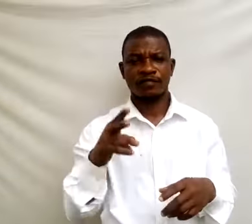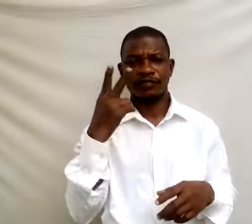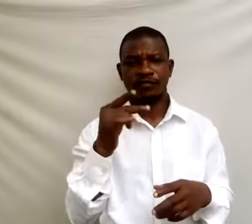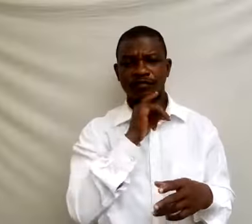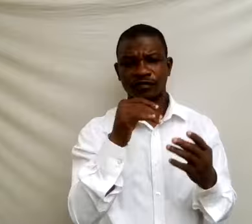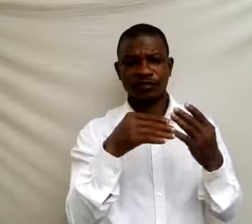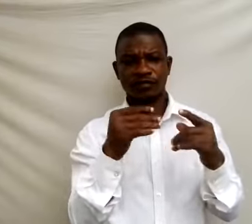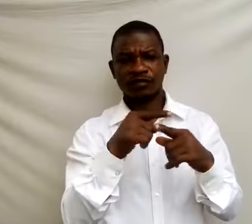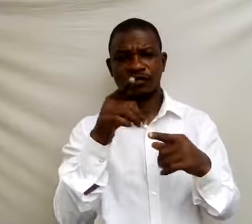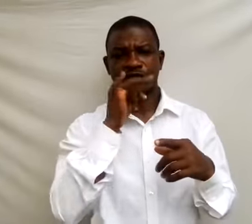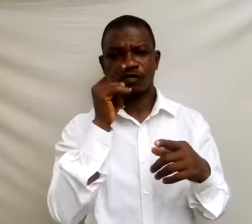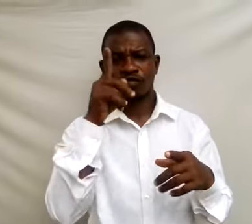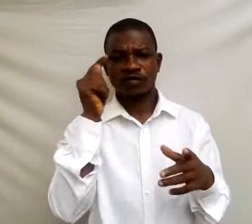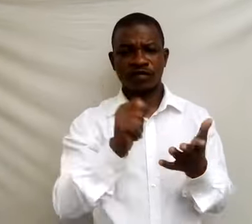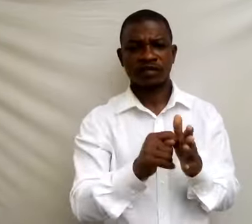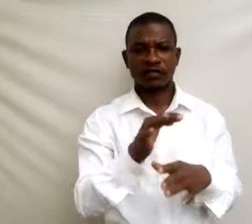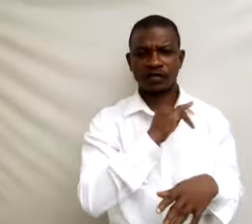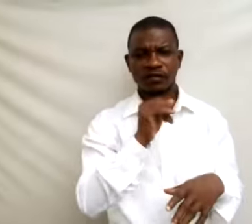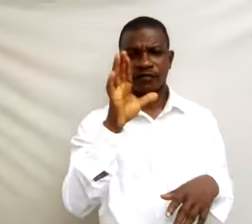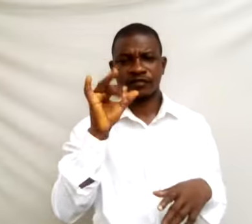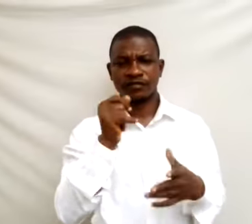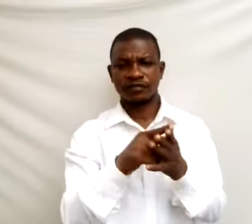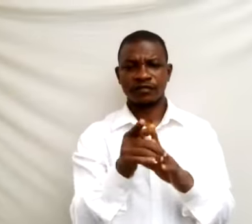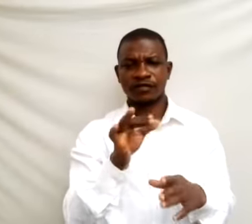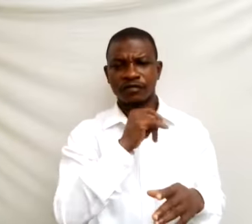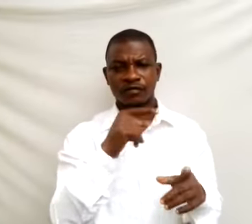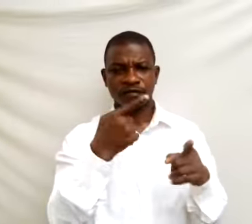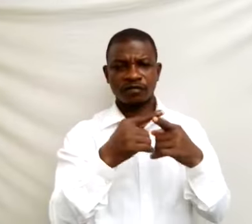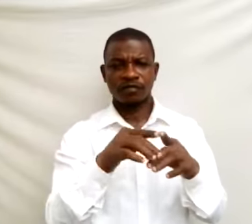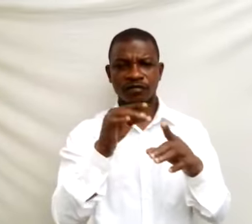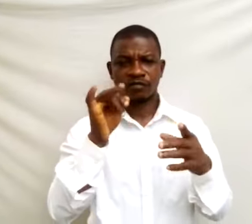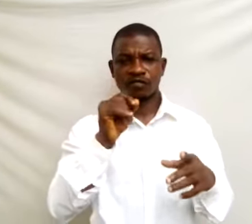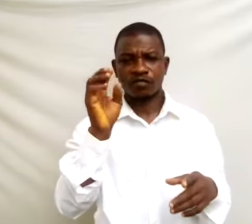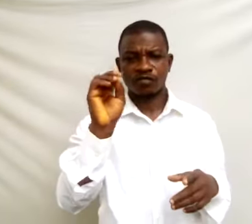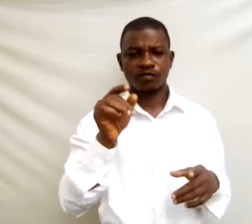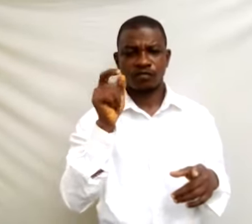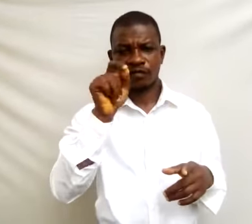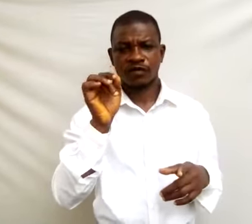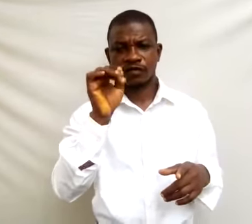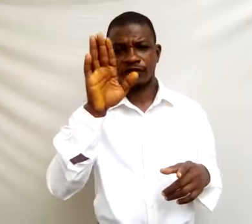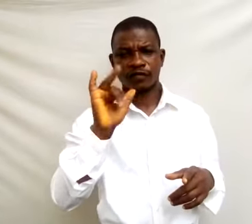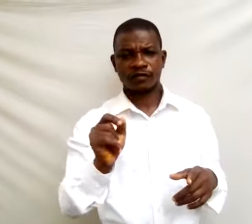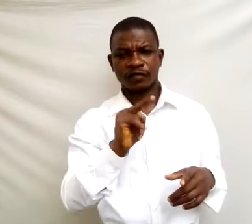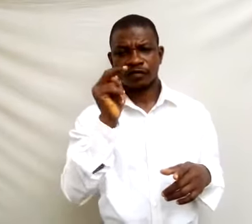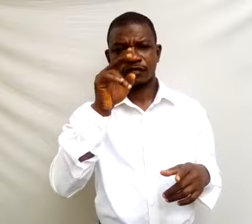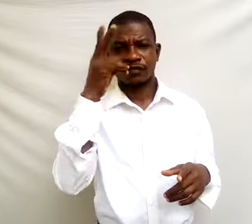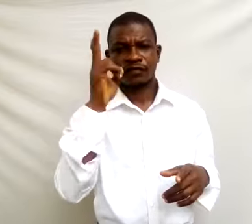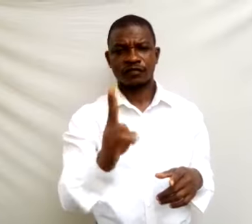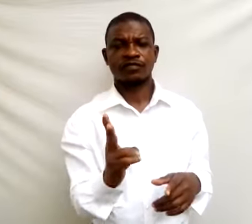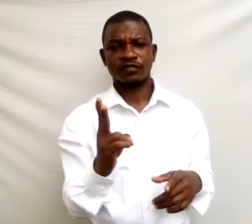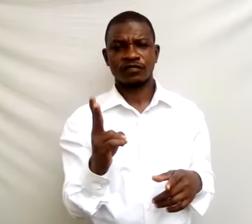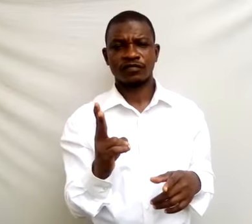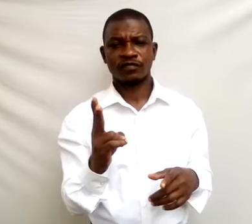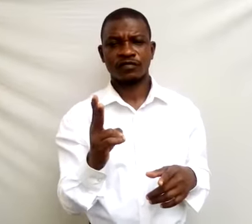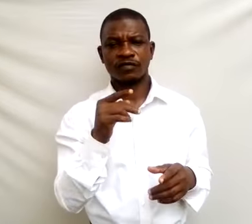to 1,050 bracket 1 plus 0.05 raised to power of 2, which is equal